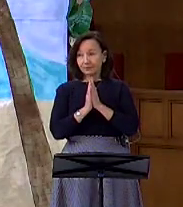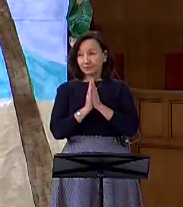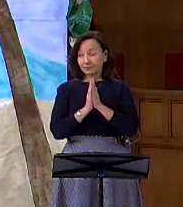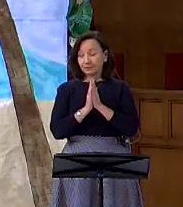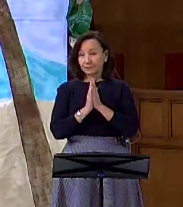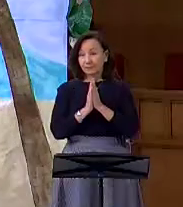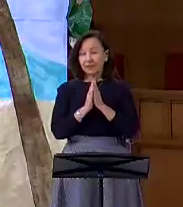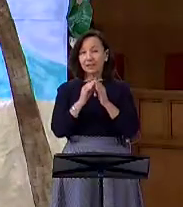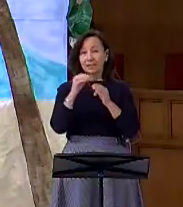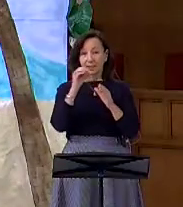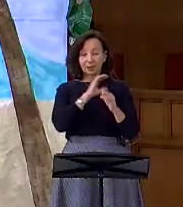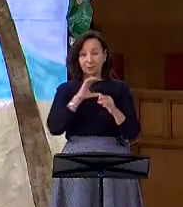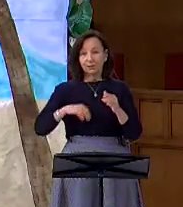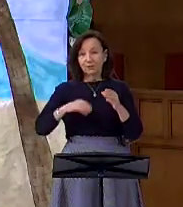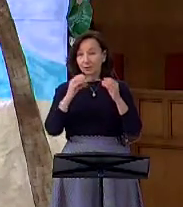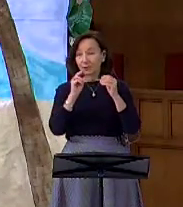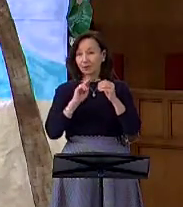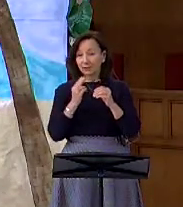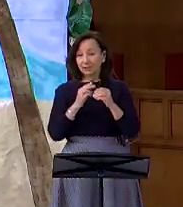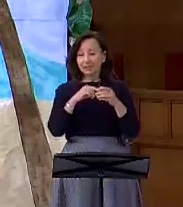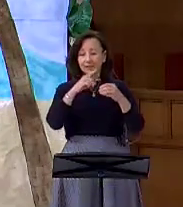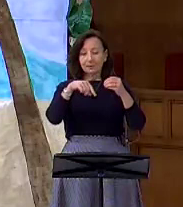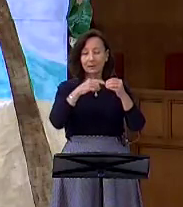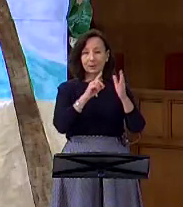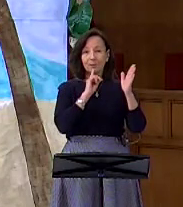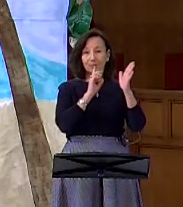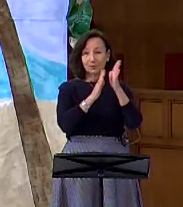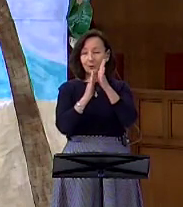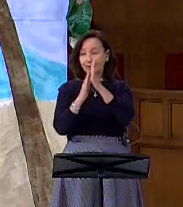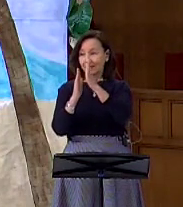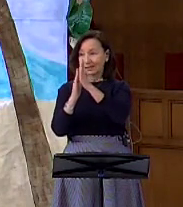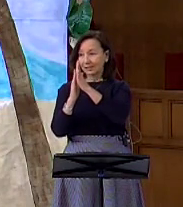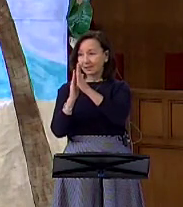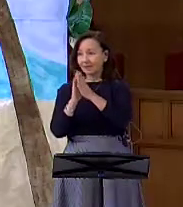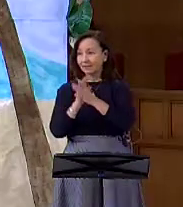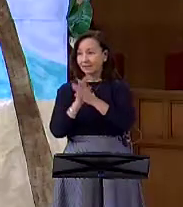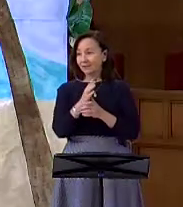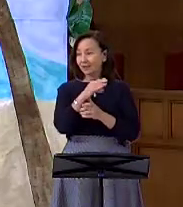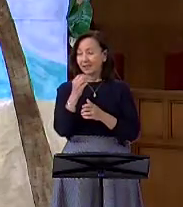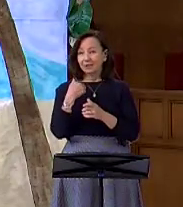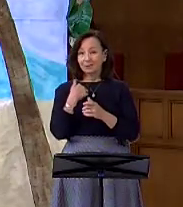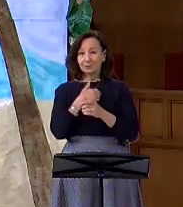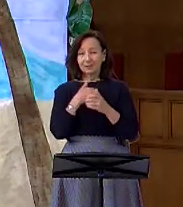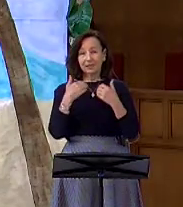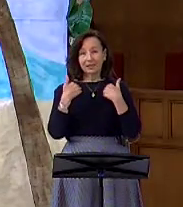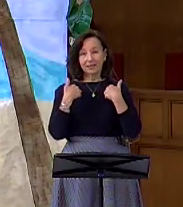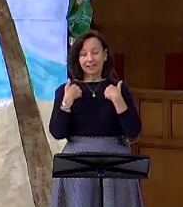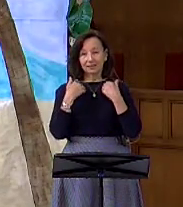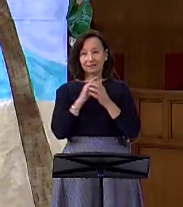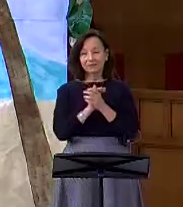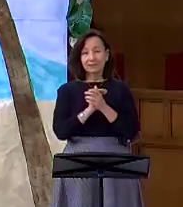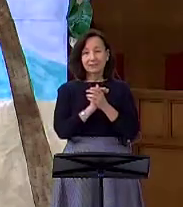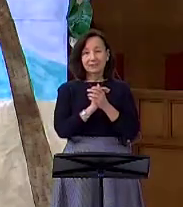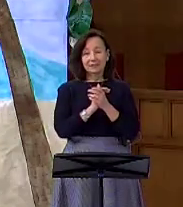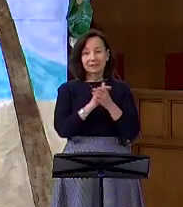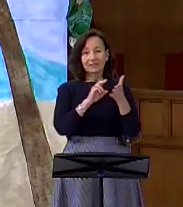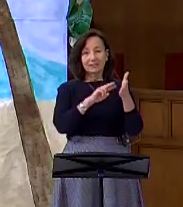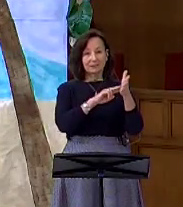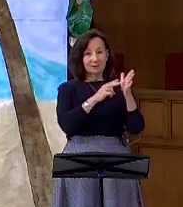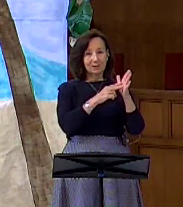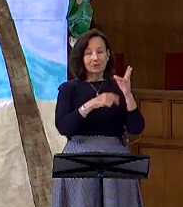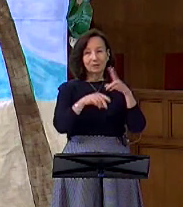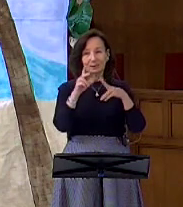the next section is praises. And we have there mentions of people who